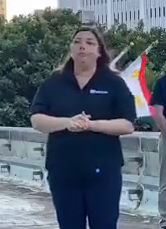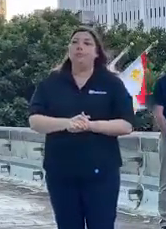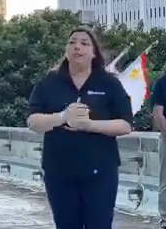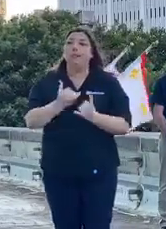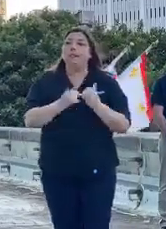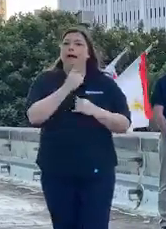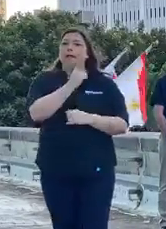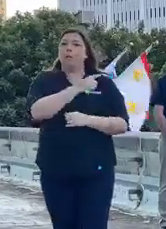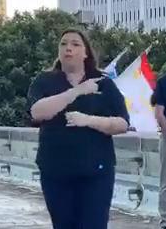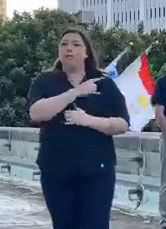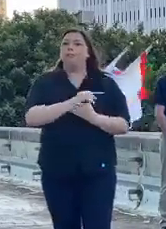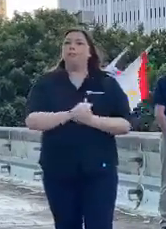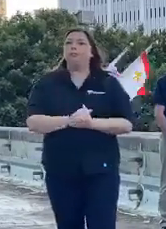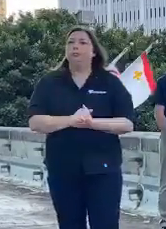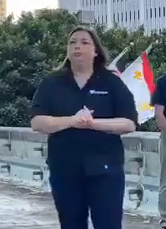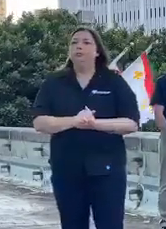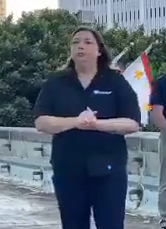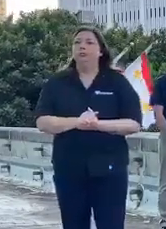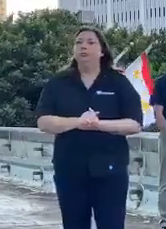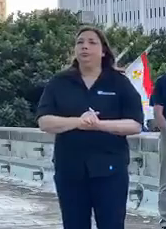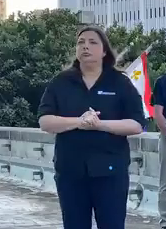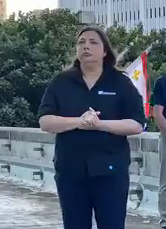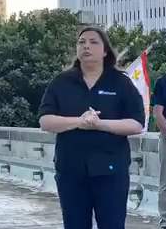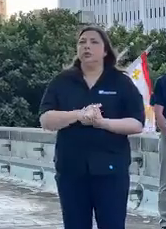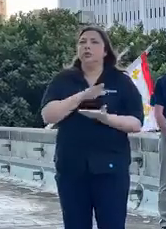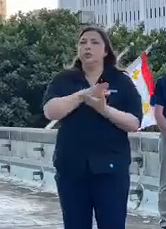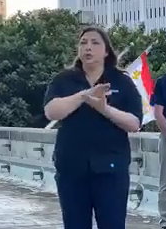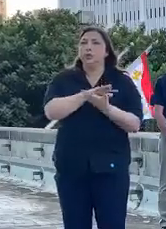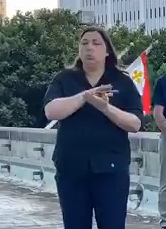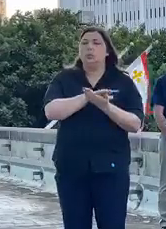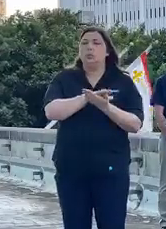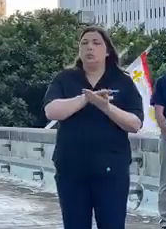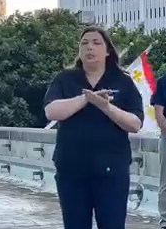Last thing, in regards to the schools,